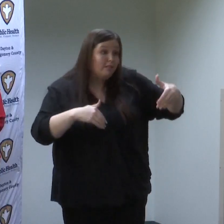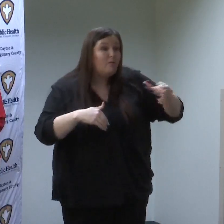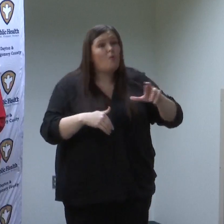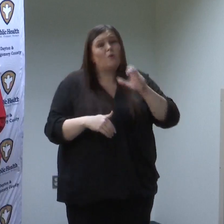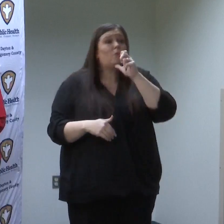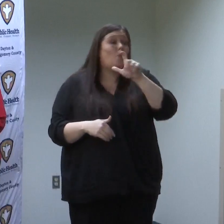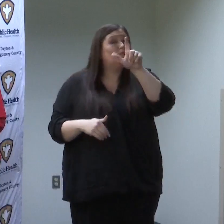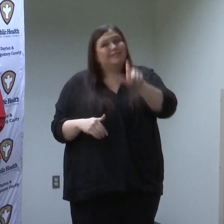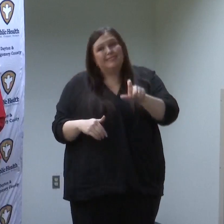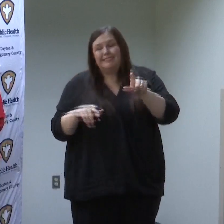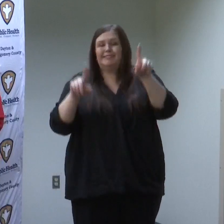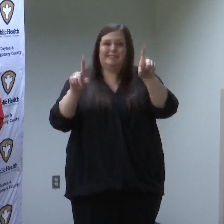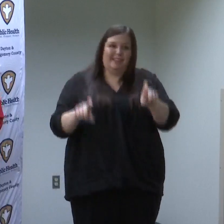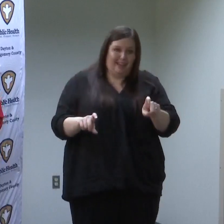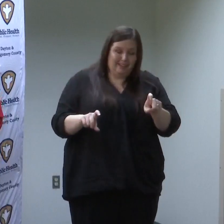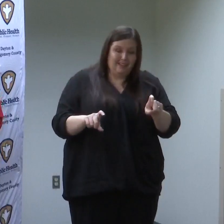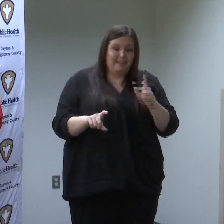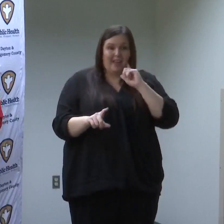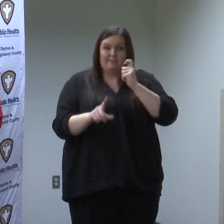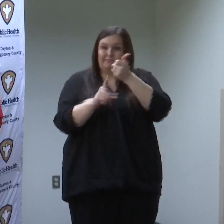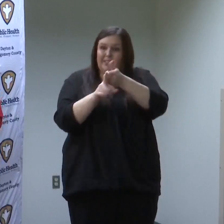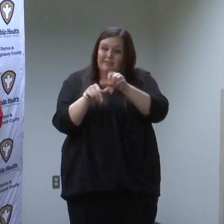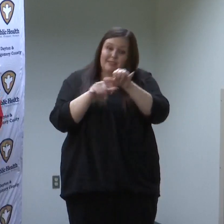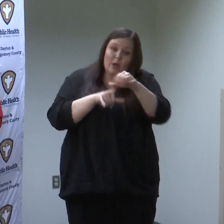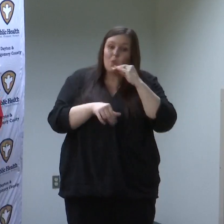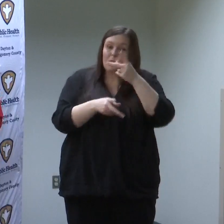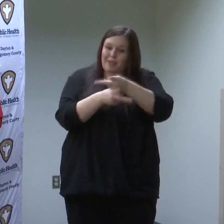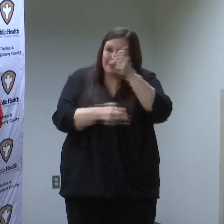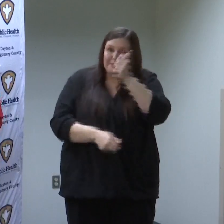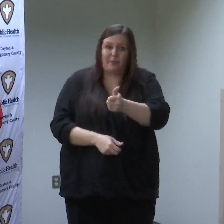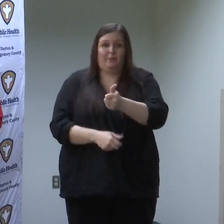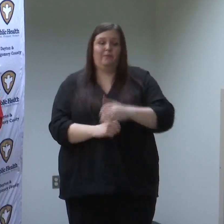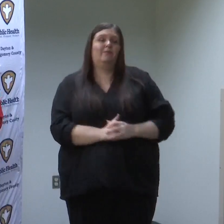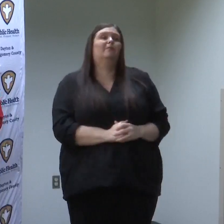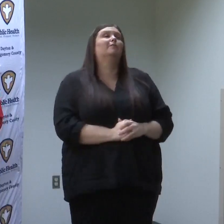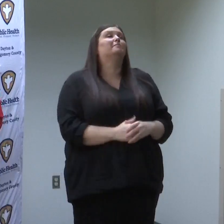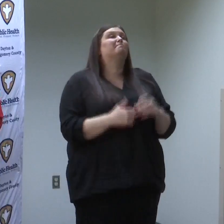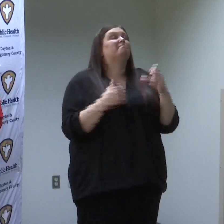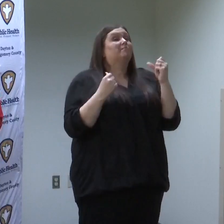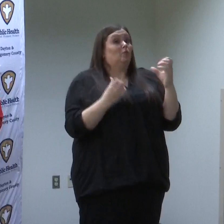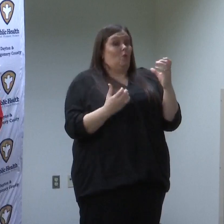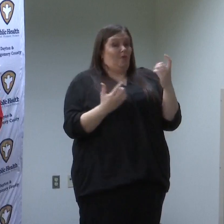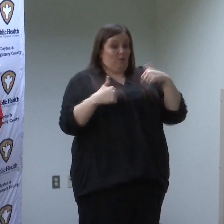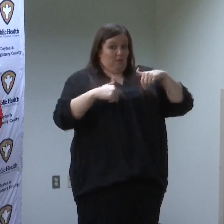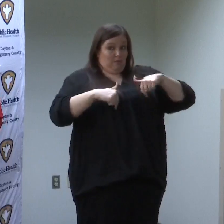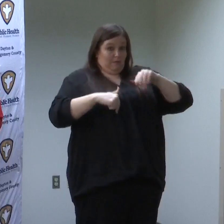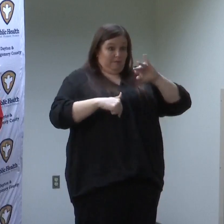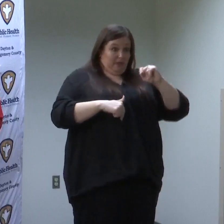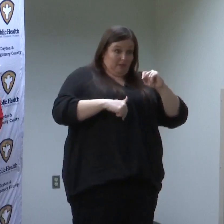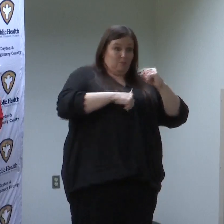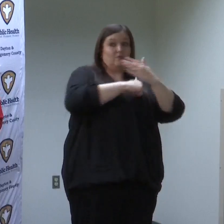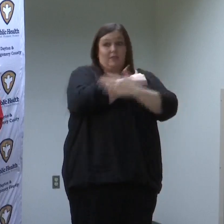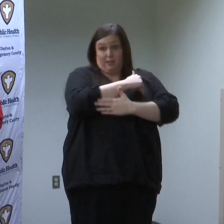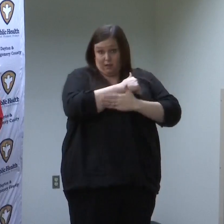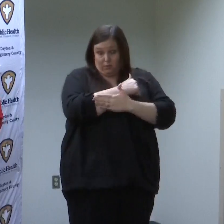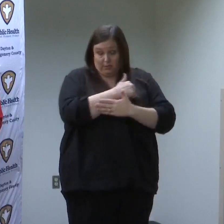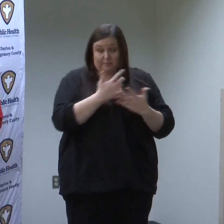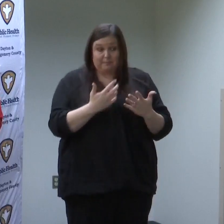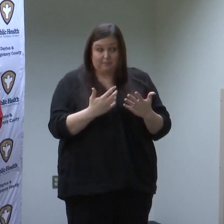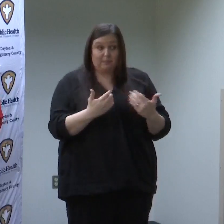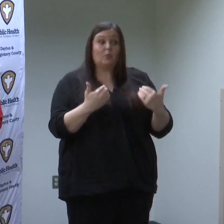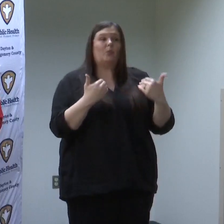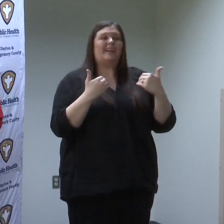need a test, and individuals are simply caring for themselves at home. So for us, for Montgomery County,